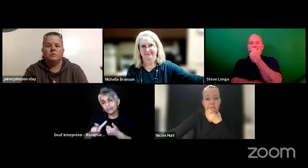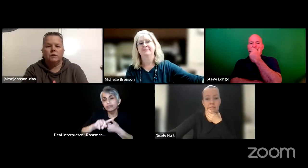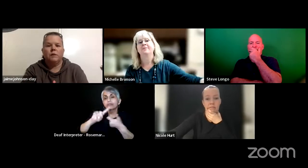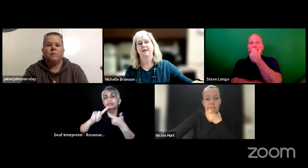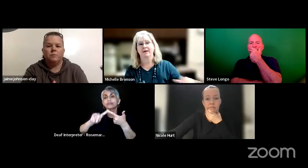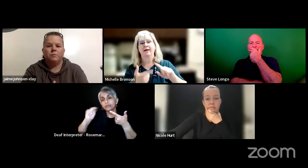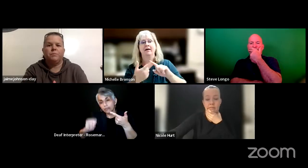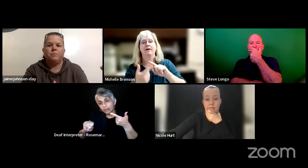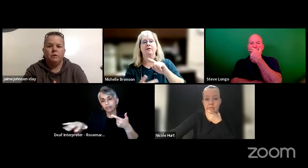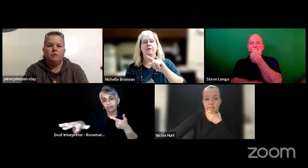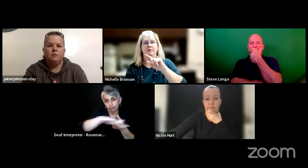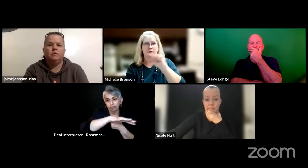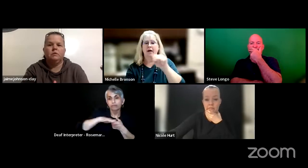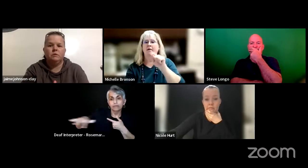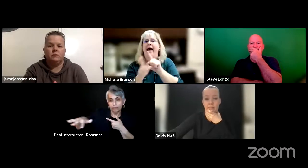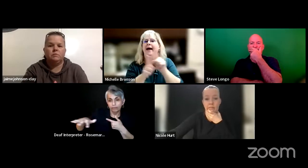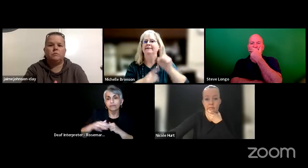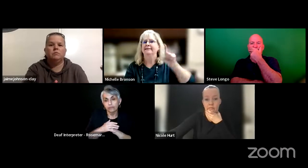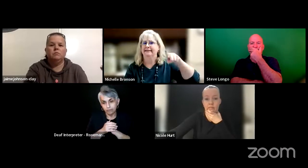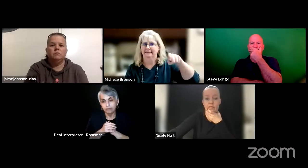and Tulare.